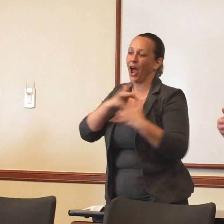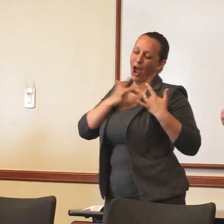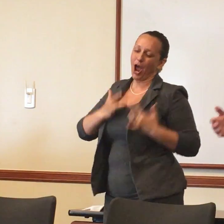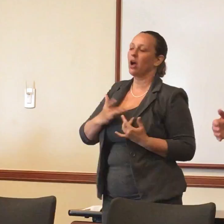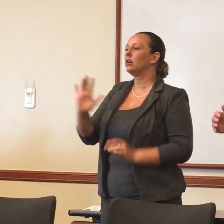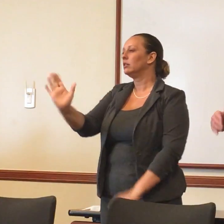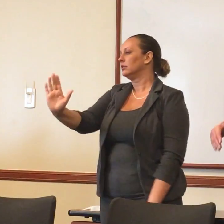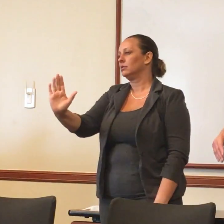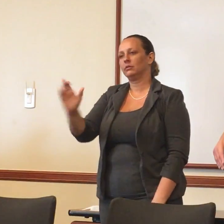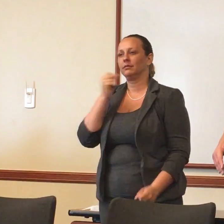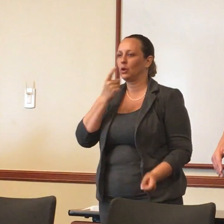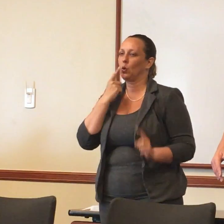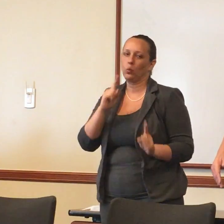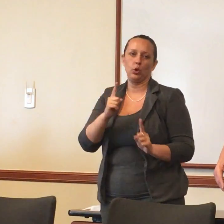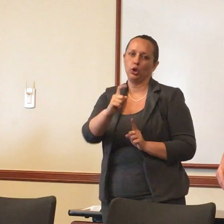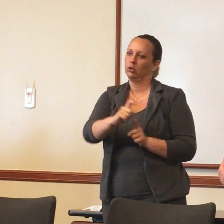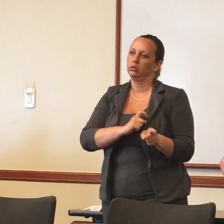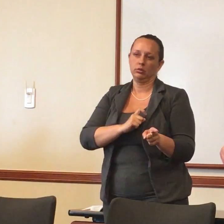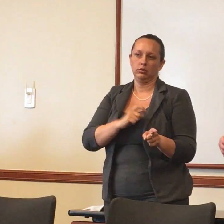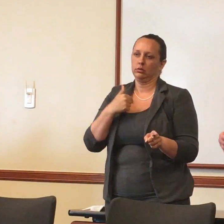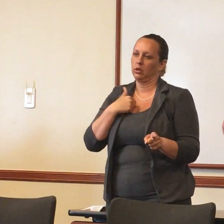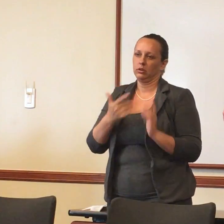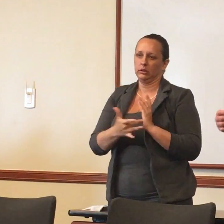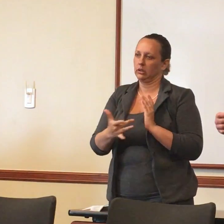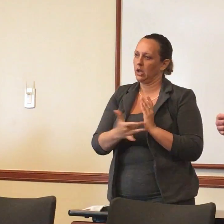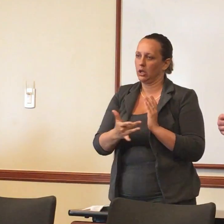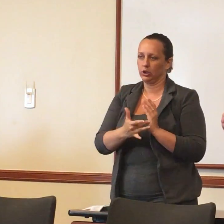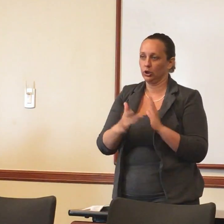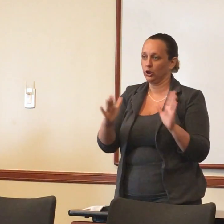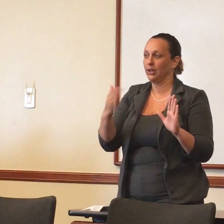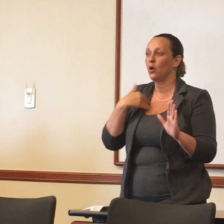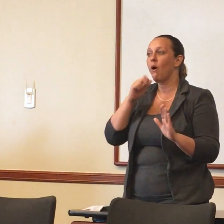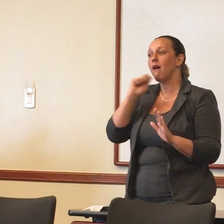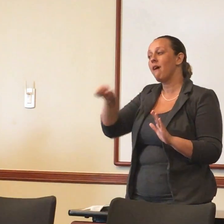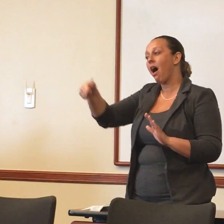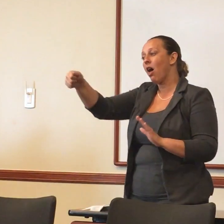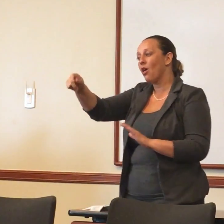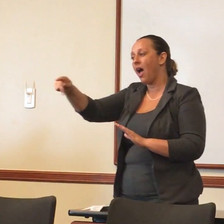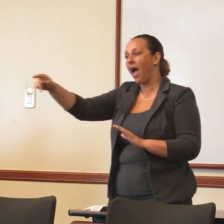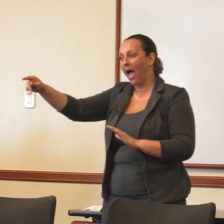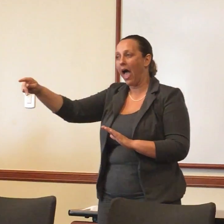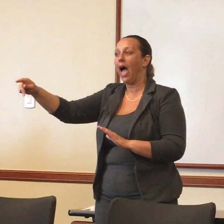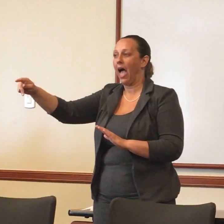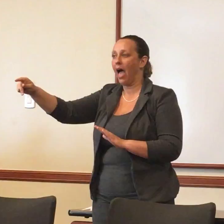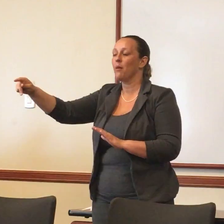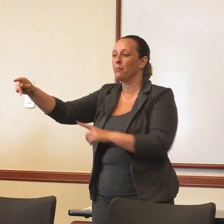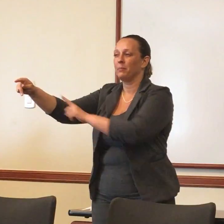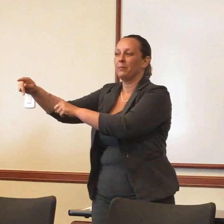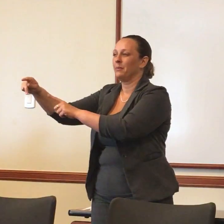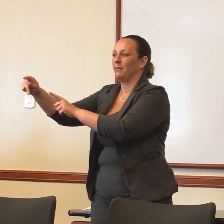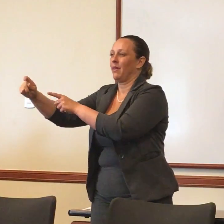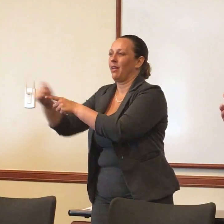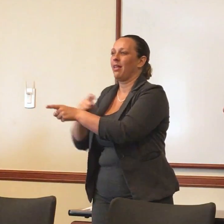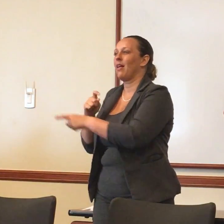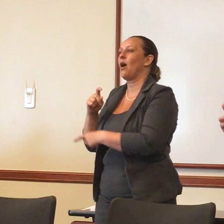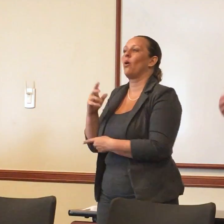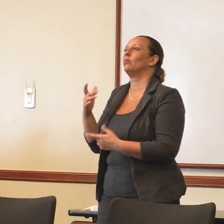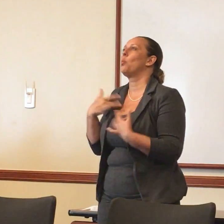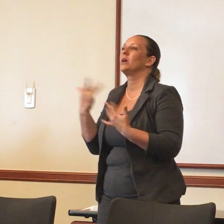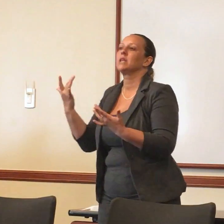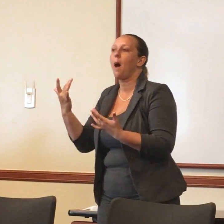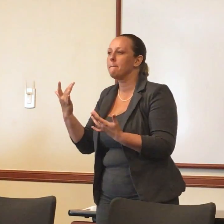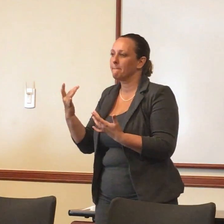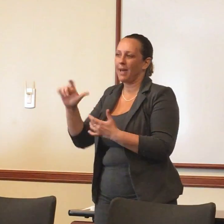phones don't work with the 911 service. If you have any app other than the actual text service on your phone, on top of